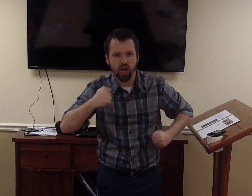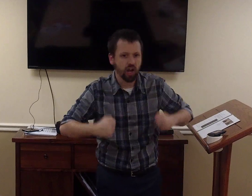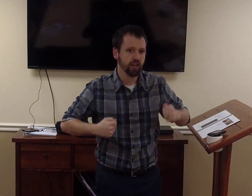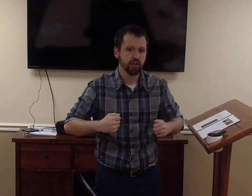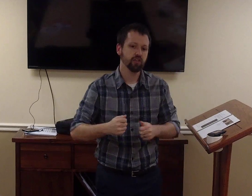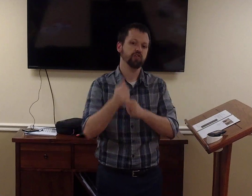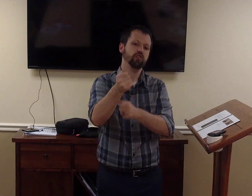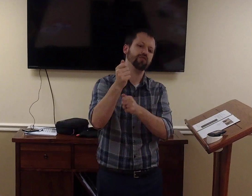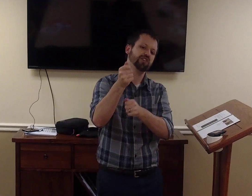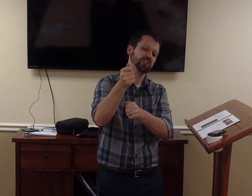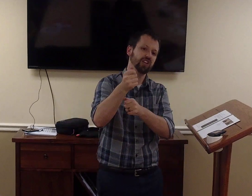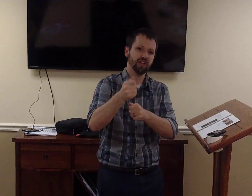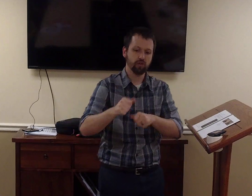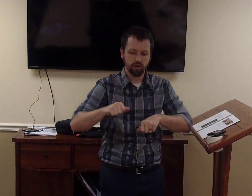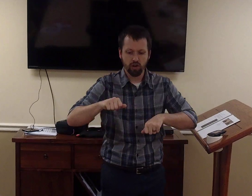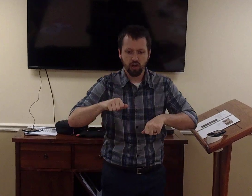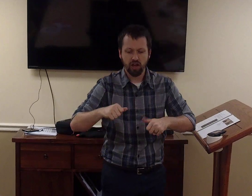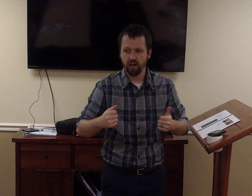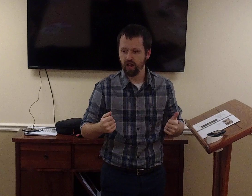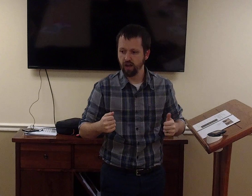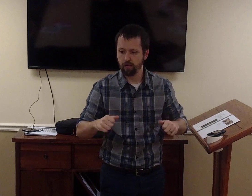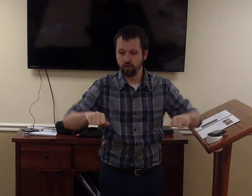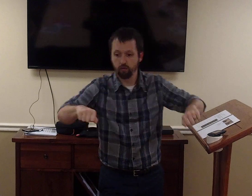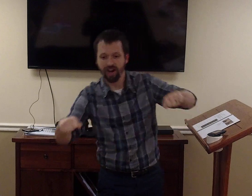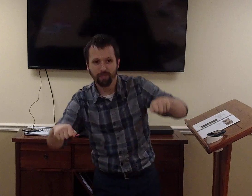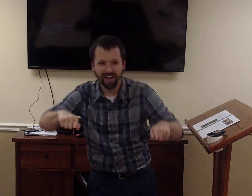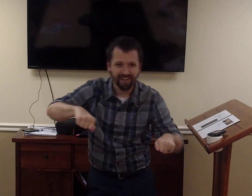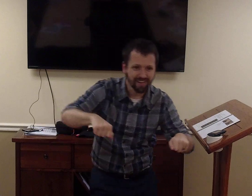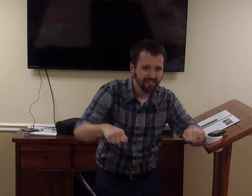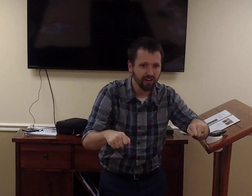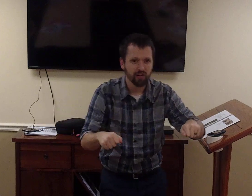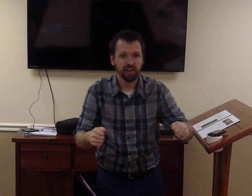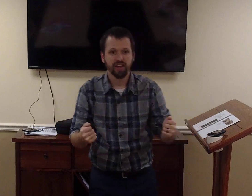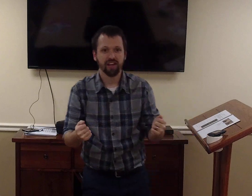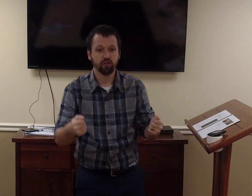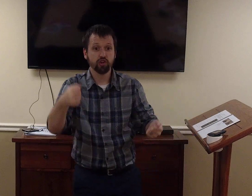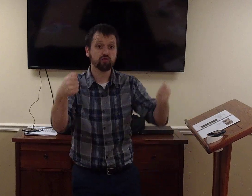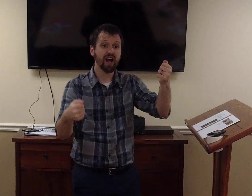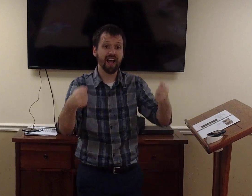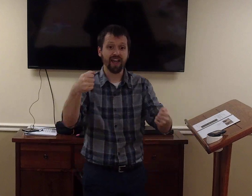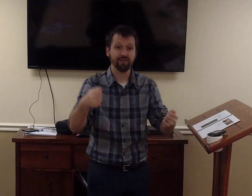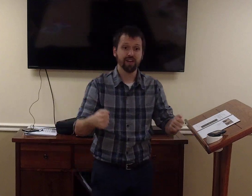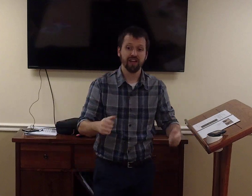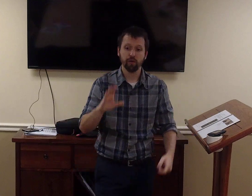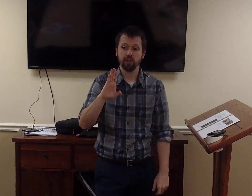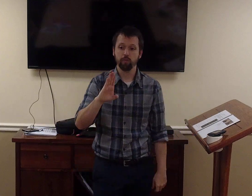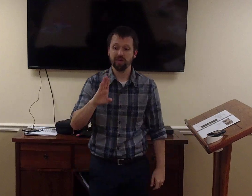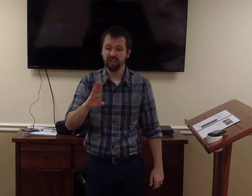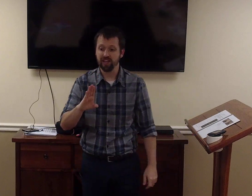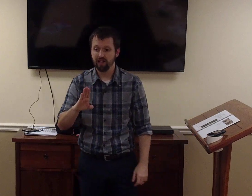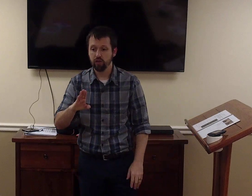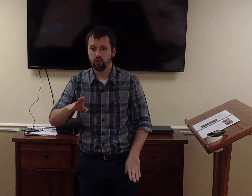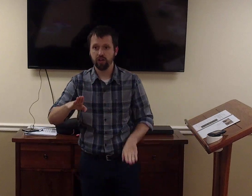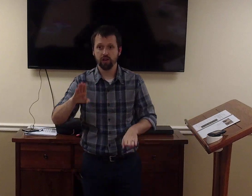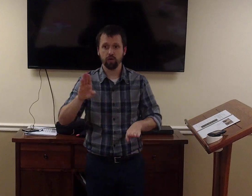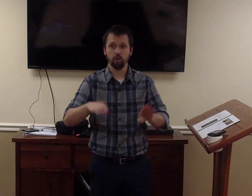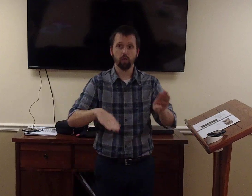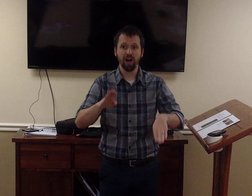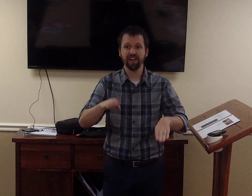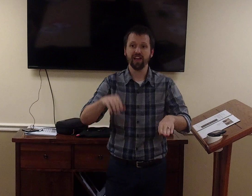jog, you could go fishing, you could ride a bike, you know, and you could drive. Then we go B, you could walk, yeah, you